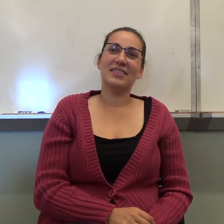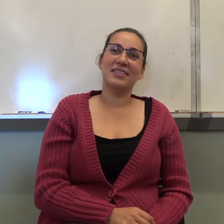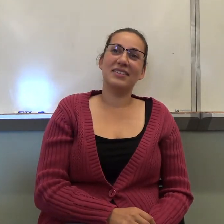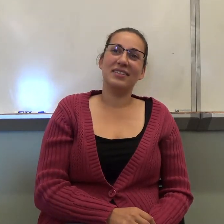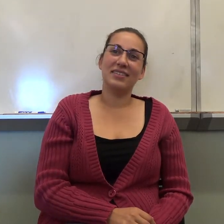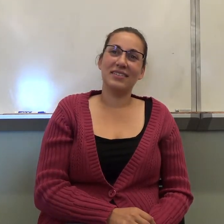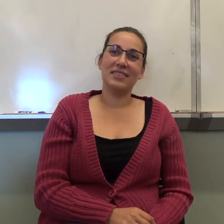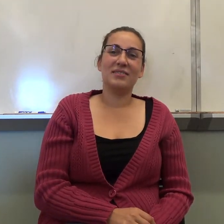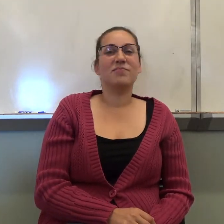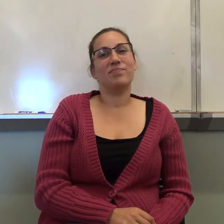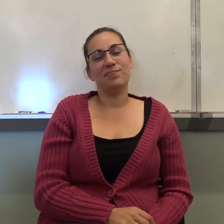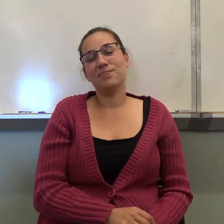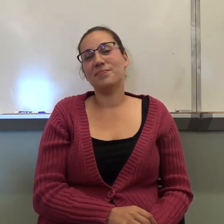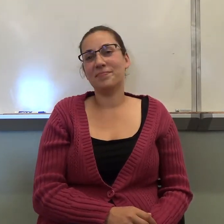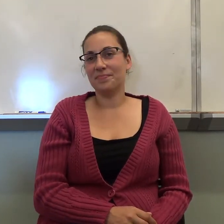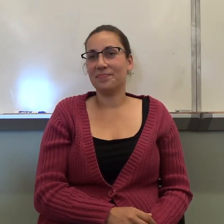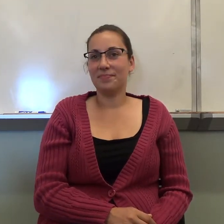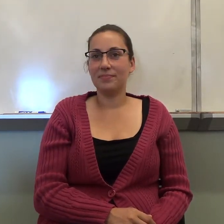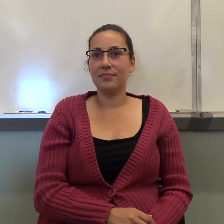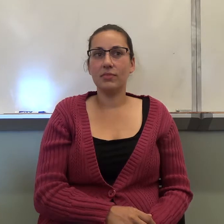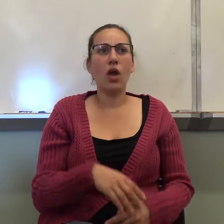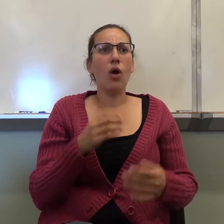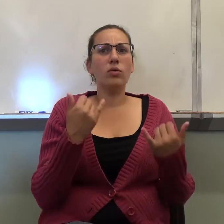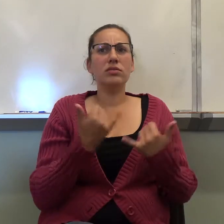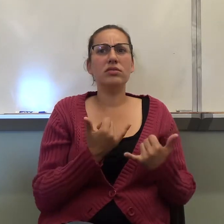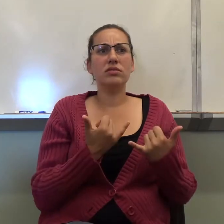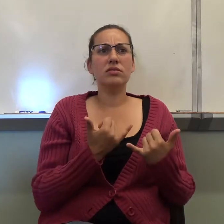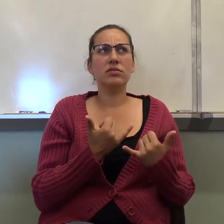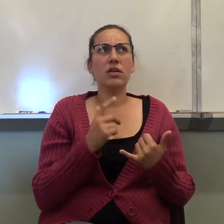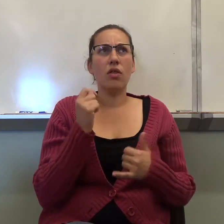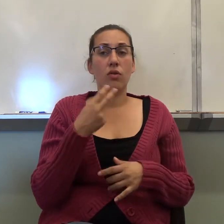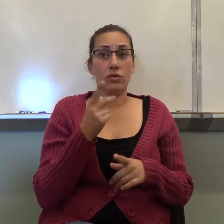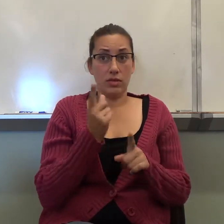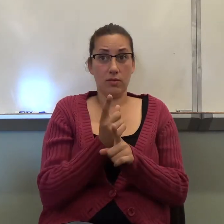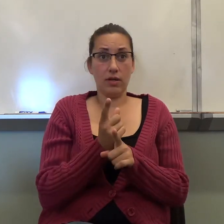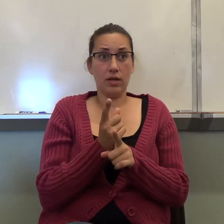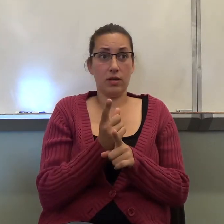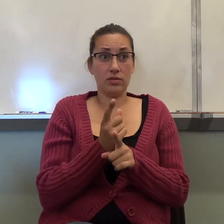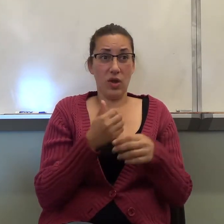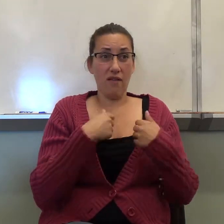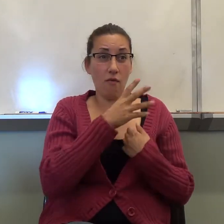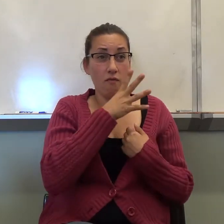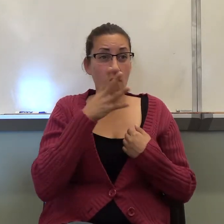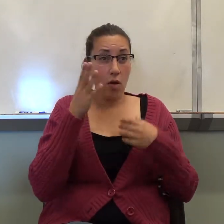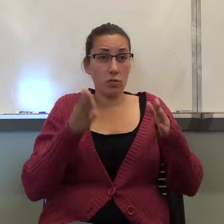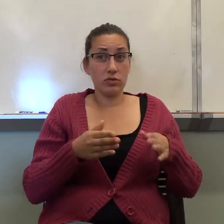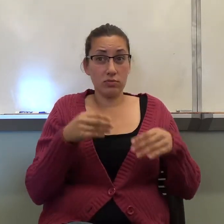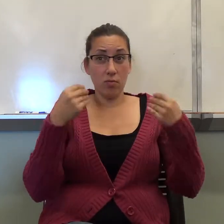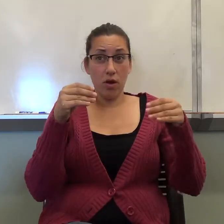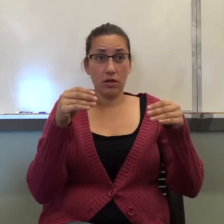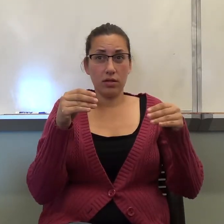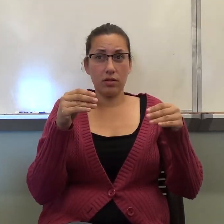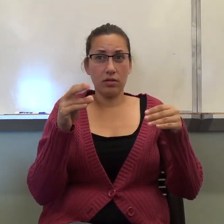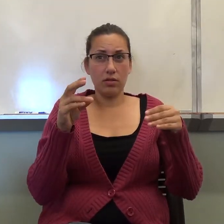and put it in a mathematical form. That's what you get paid for. And so